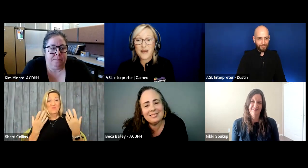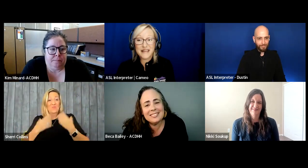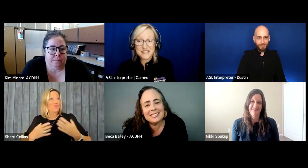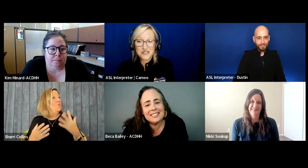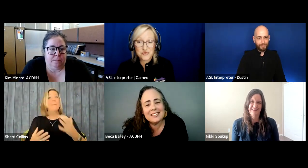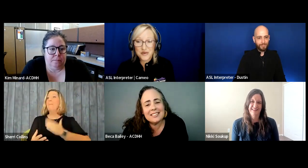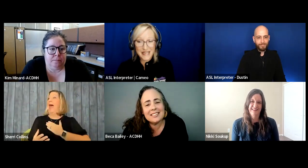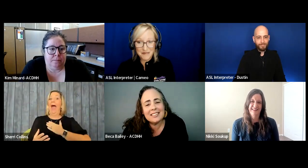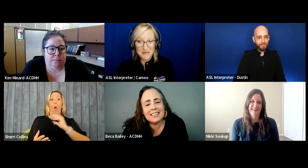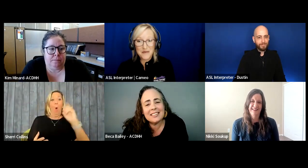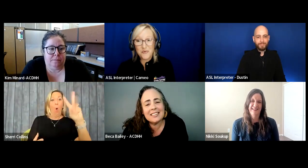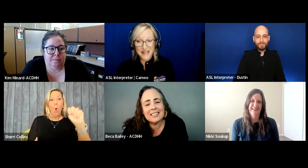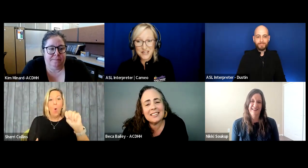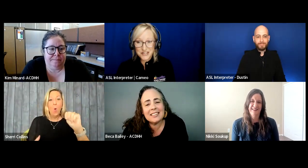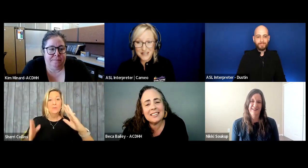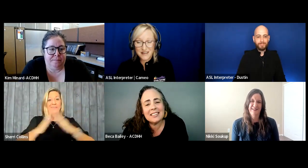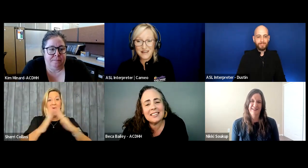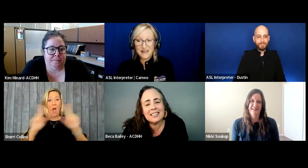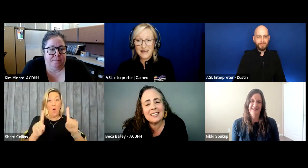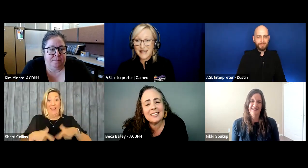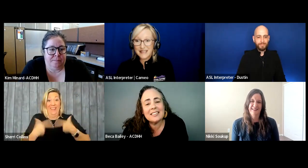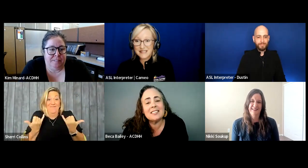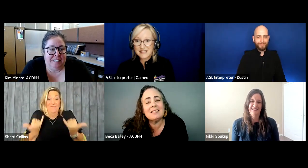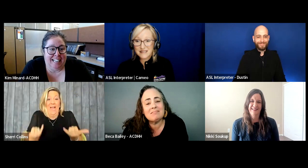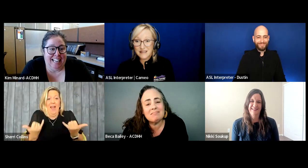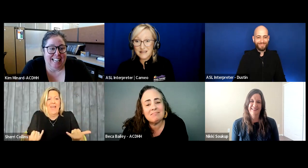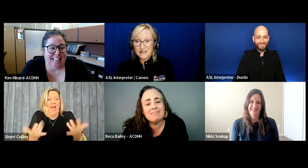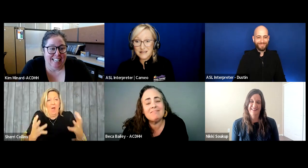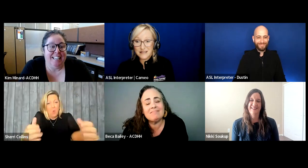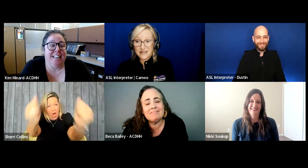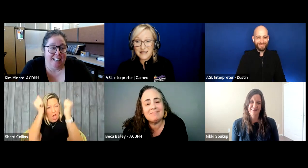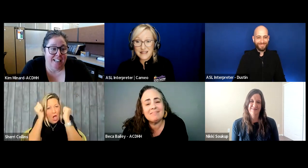my greatest dream, my wish is